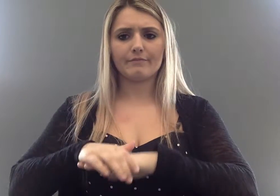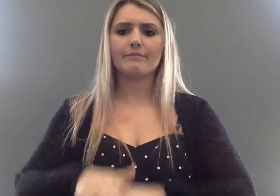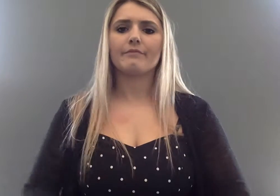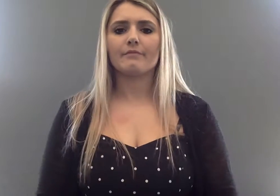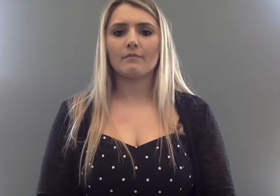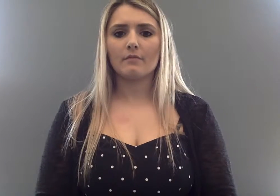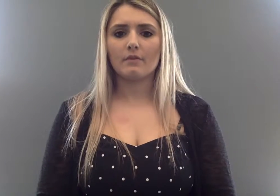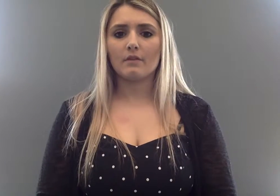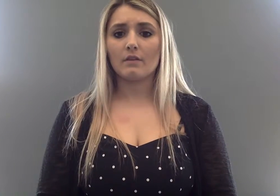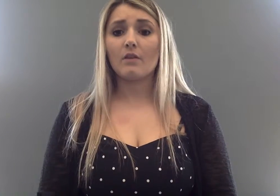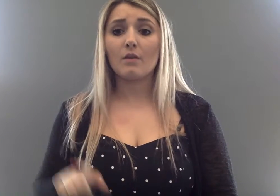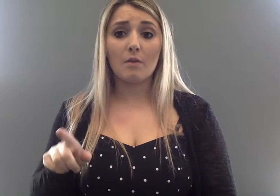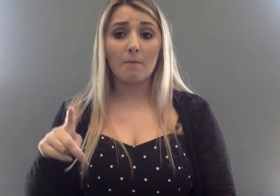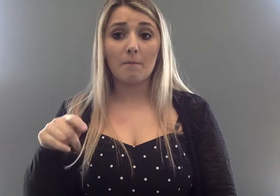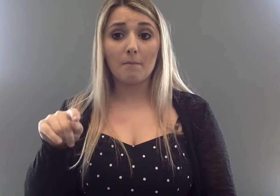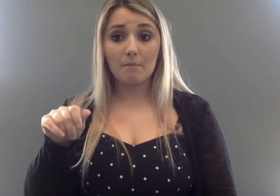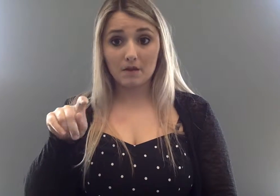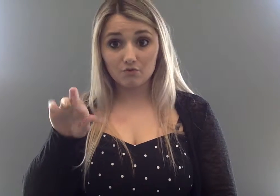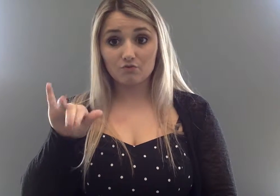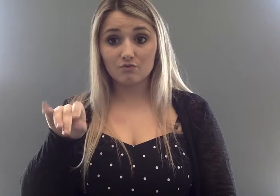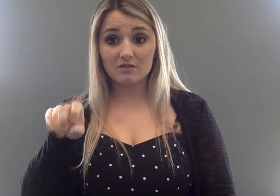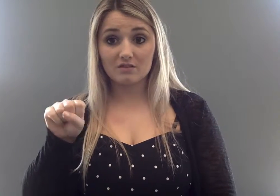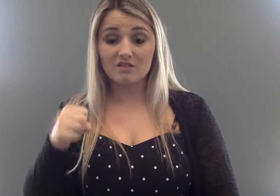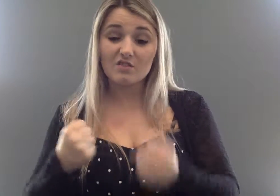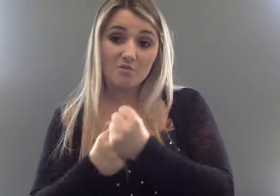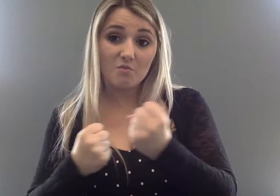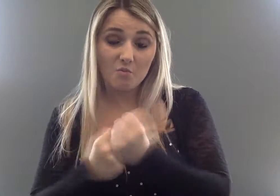supported the colonies.